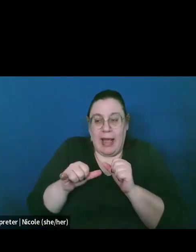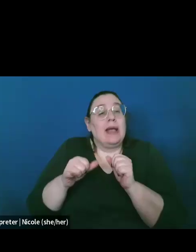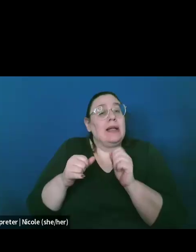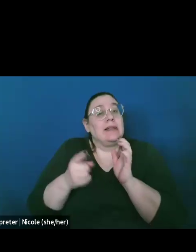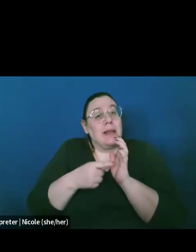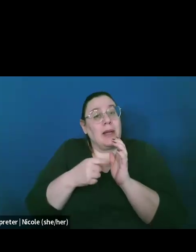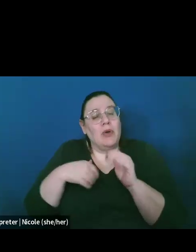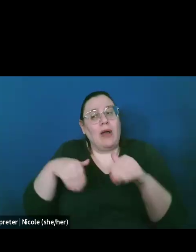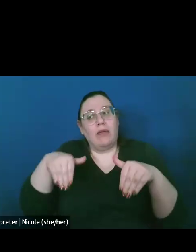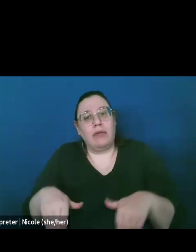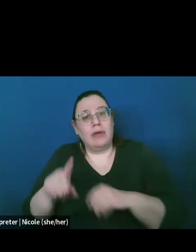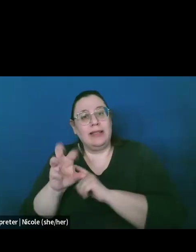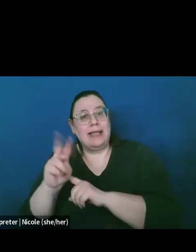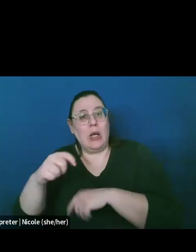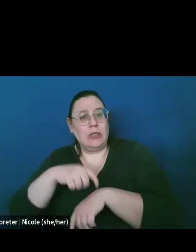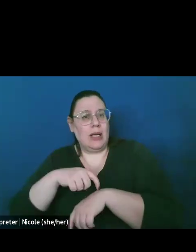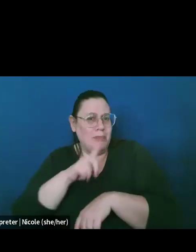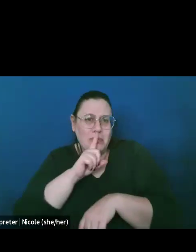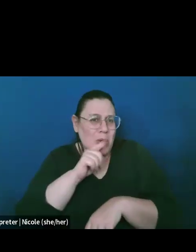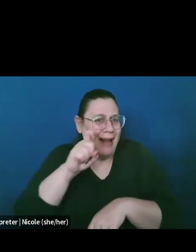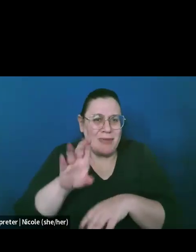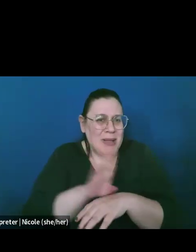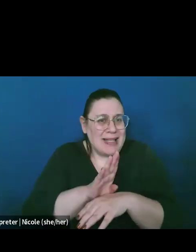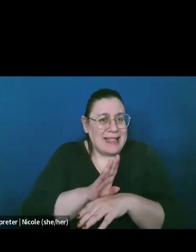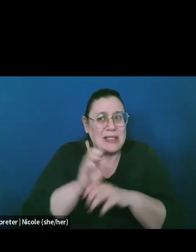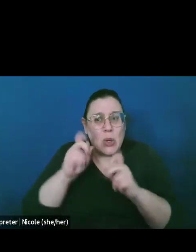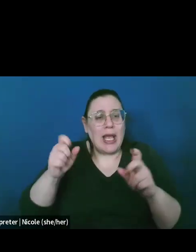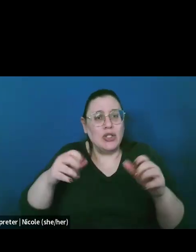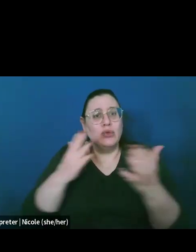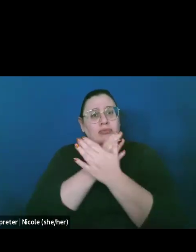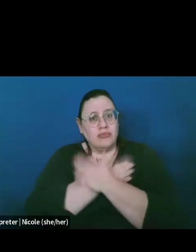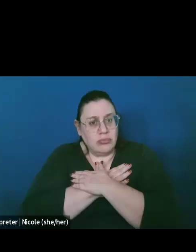but it doesn't mean you have to be busy. You can just be recharging too.